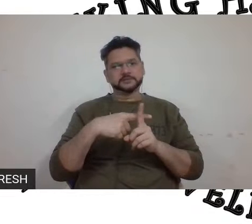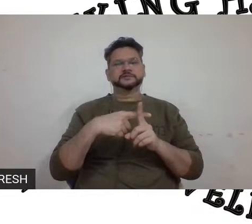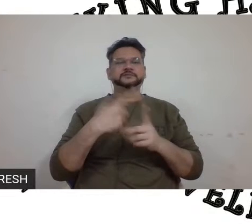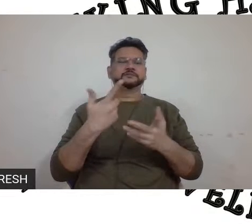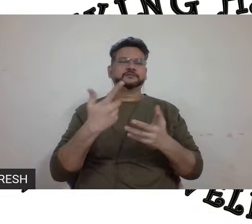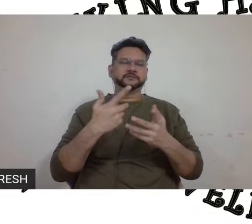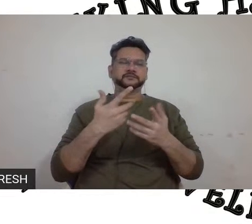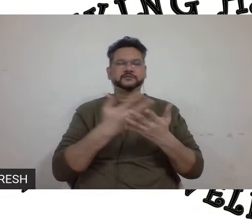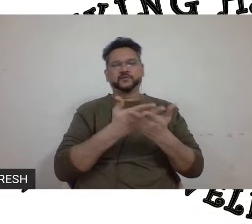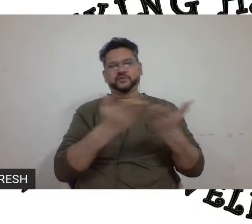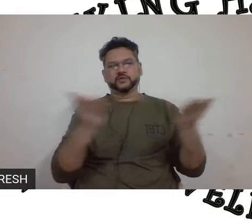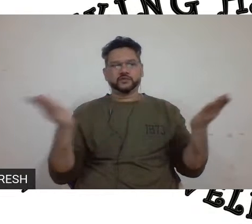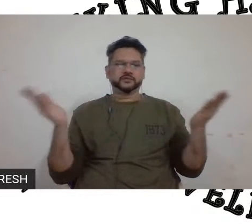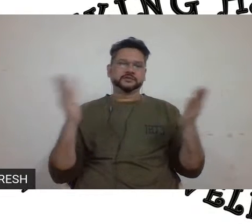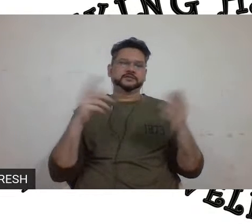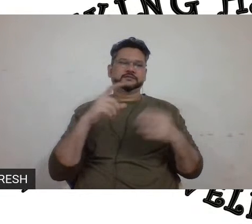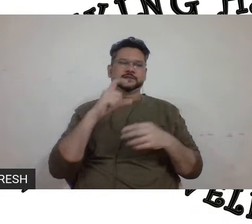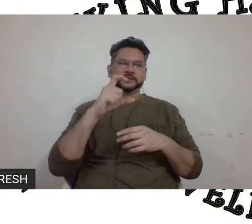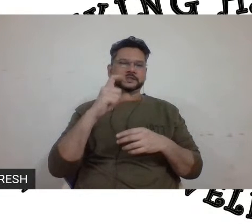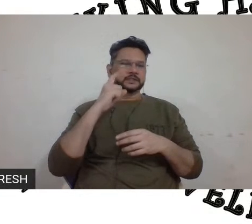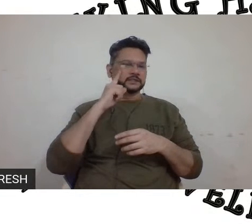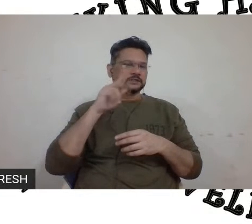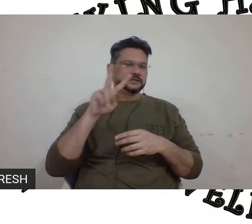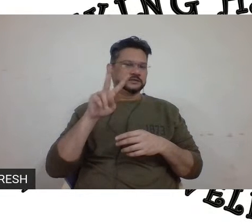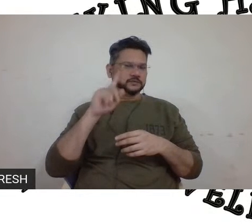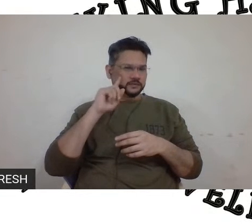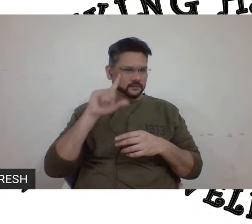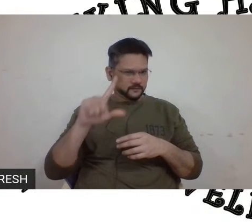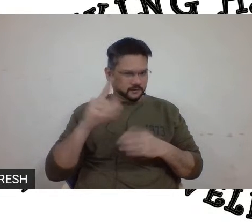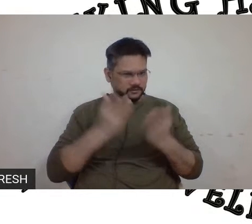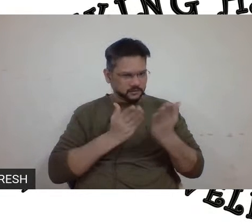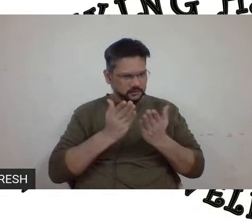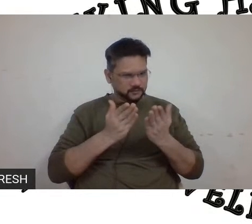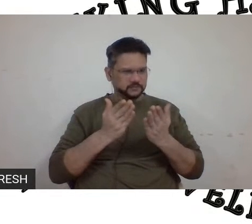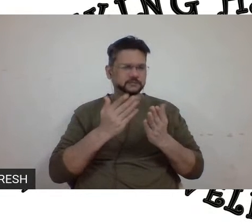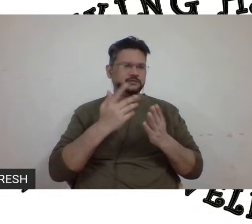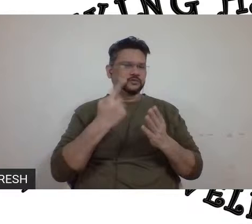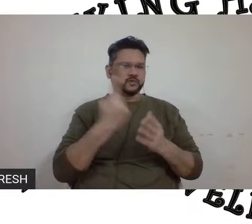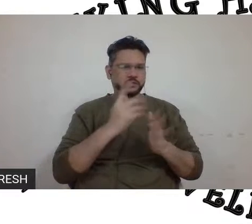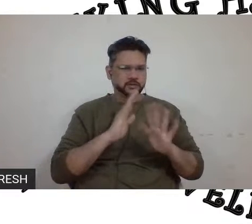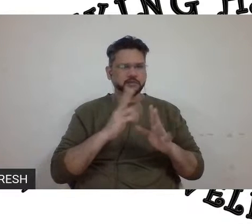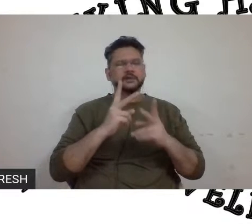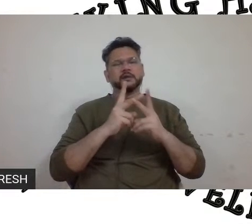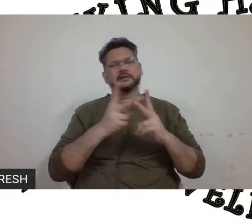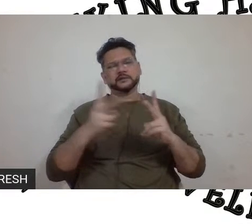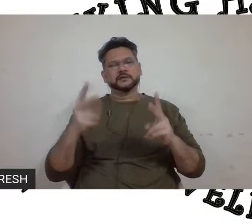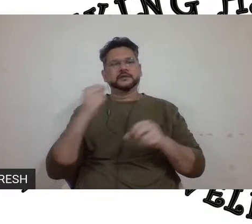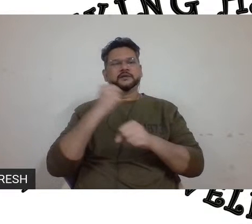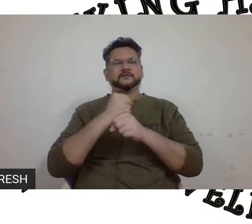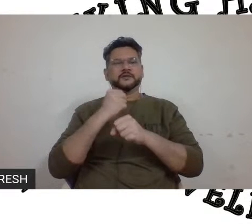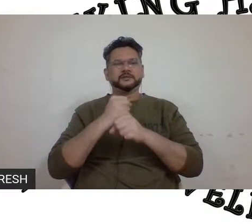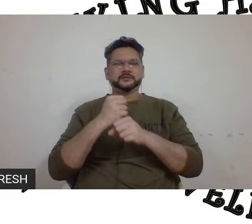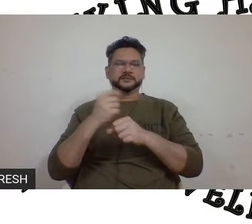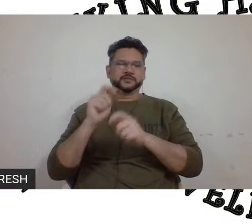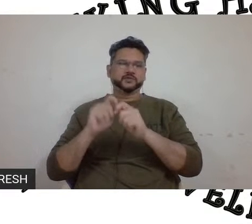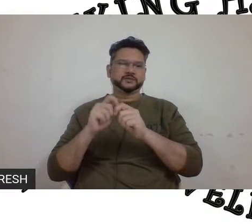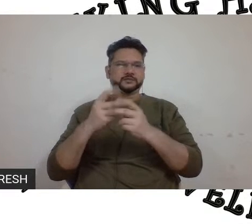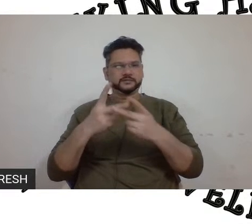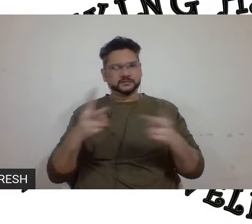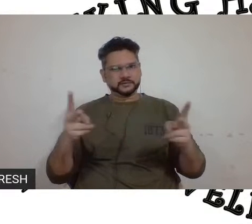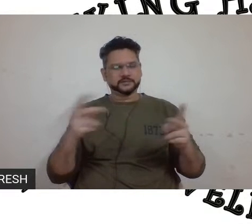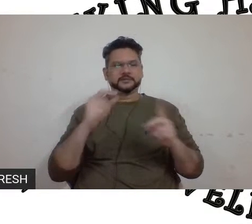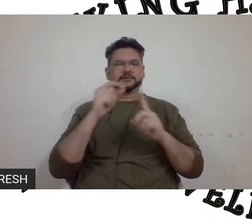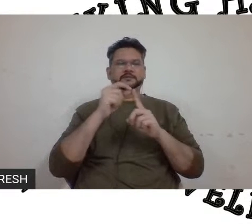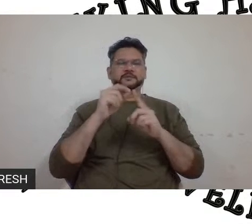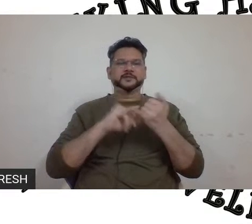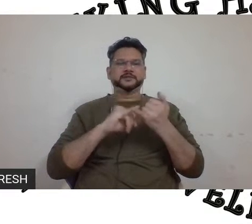only in civil services, but other government sectors as well. Then, like, I have worked in PSU as well, so